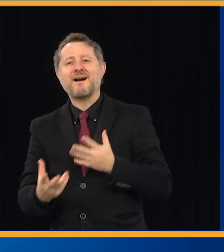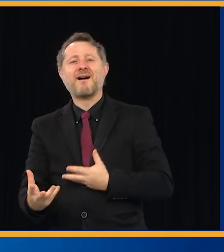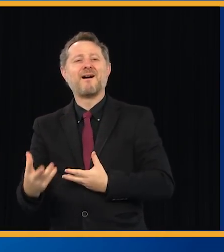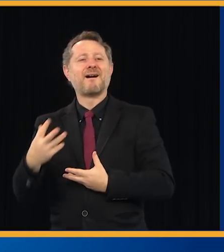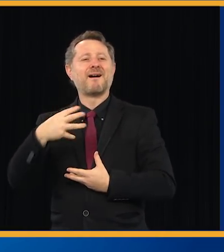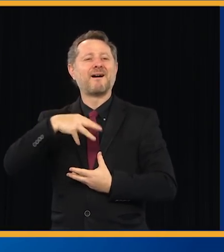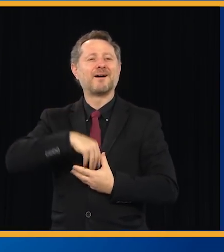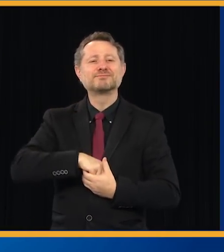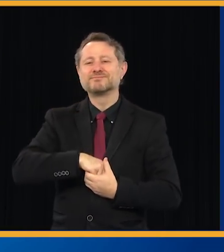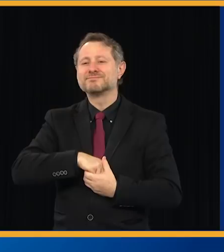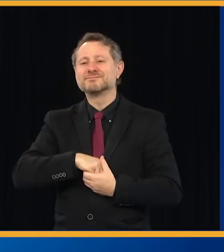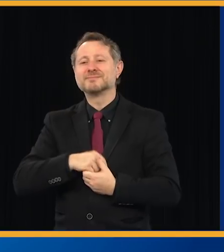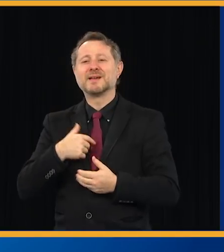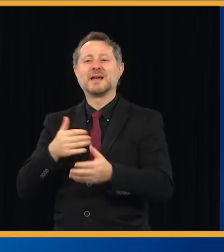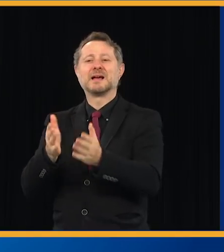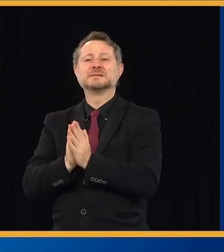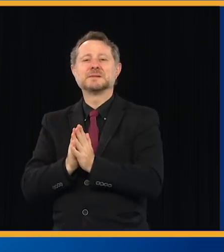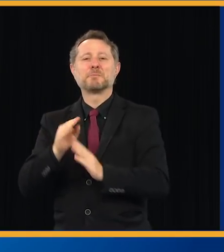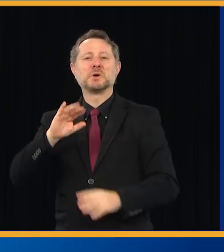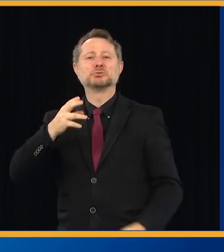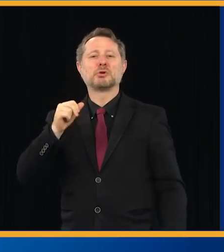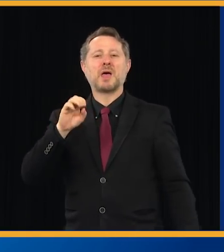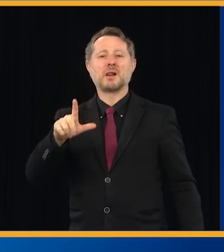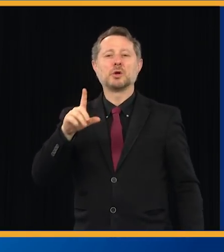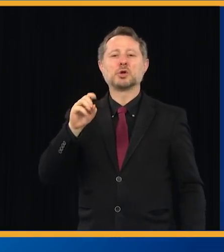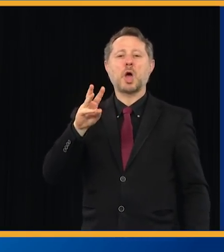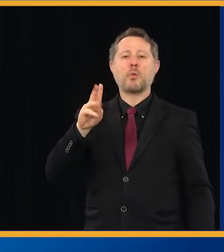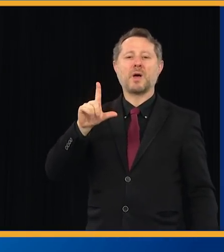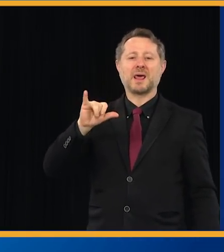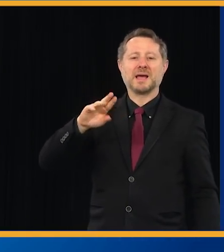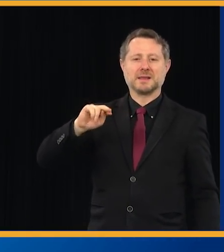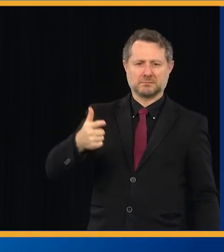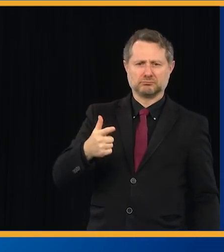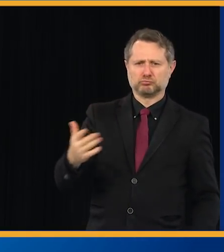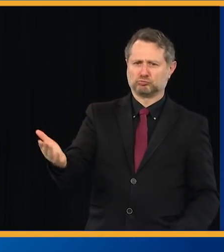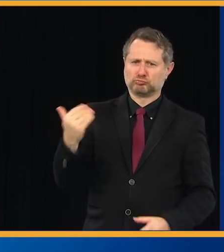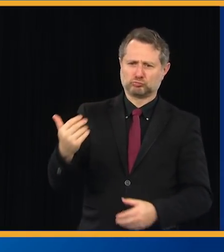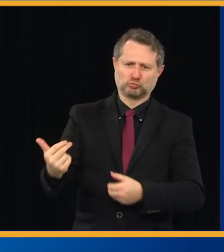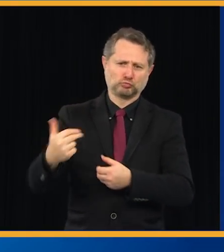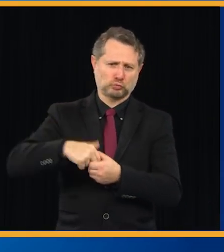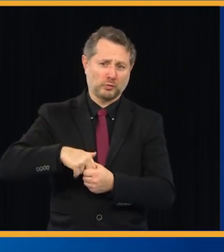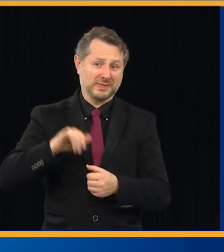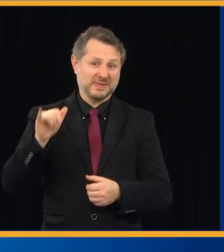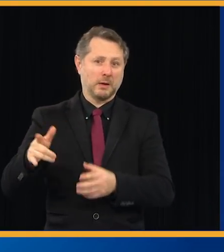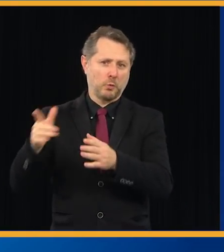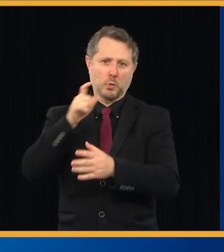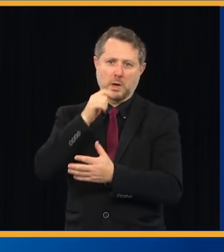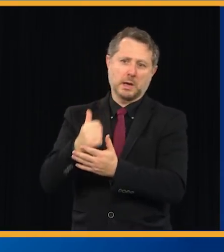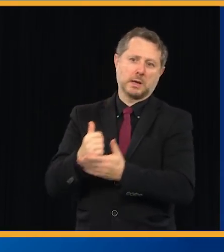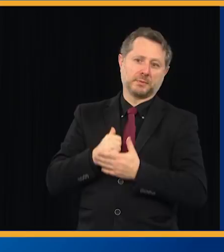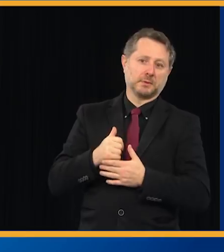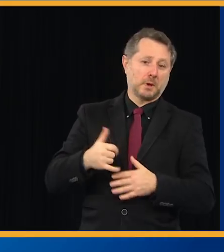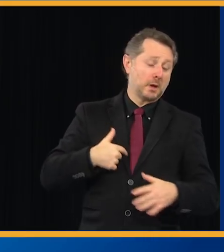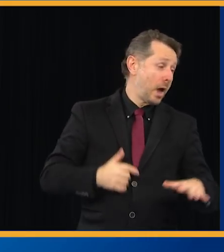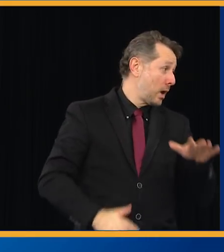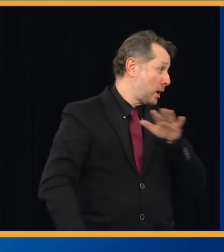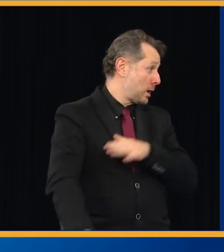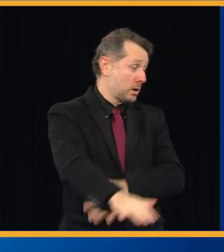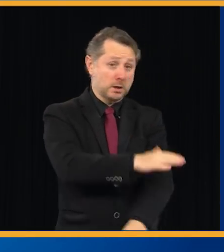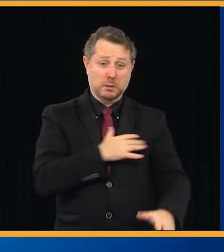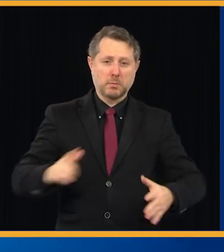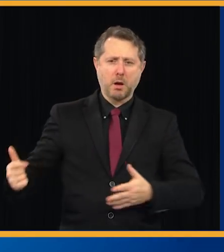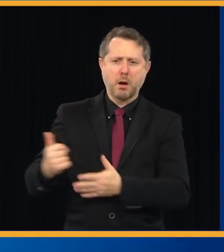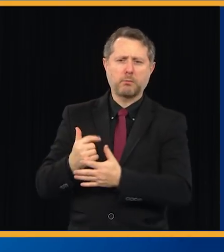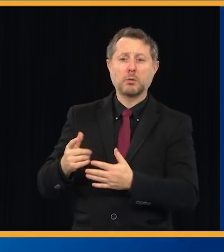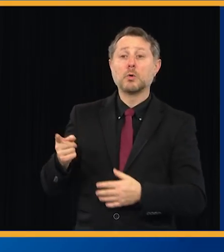Michael Dowling to do that. He was a big part of the scramble that we went through to make it work. And Northwell was a